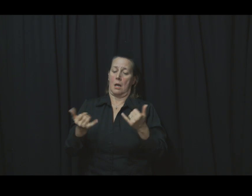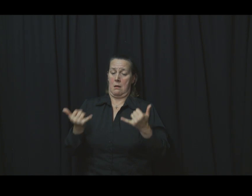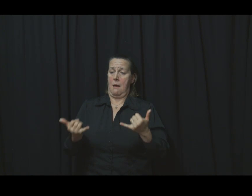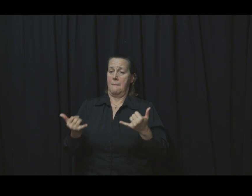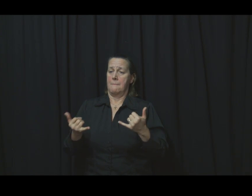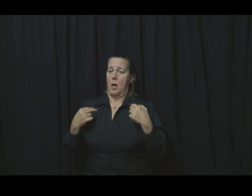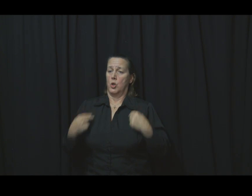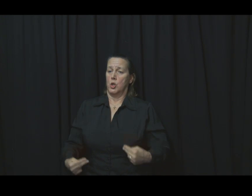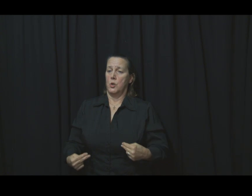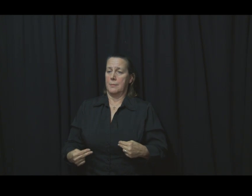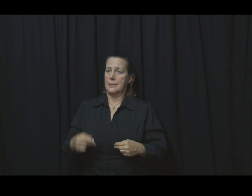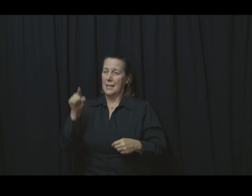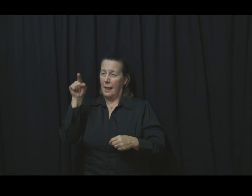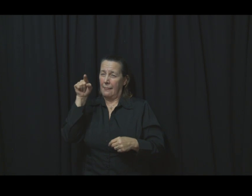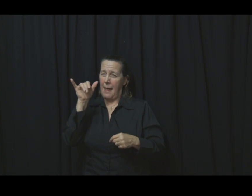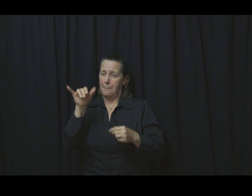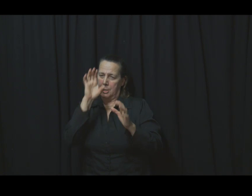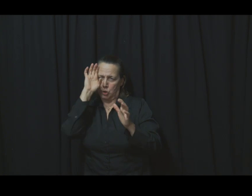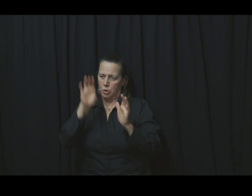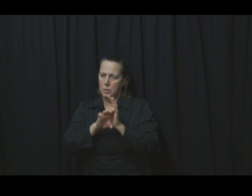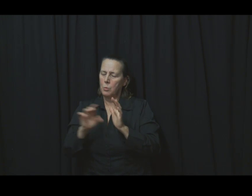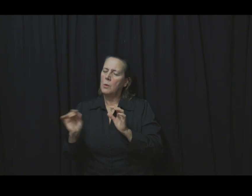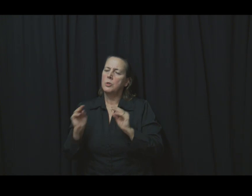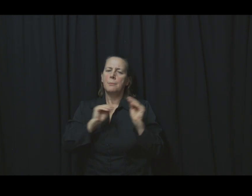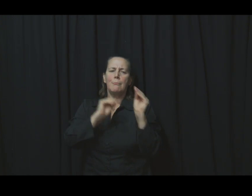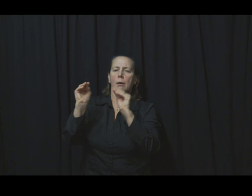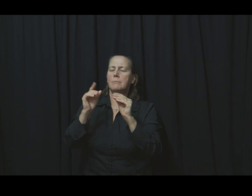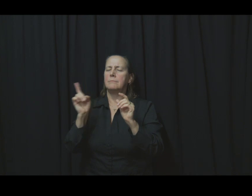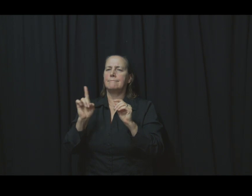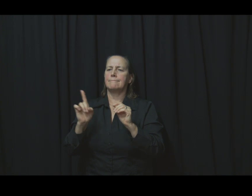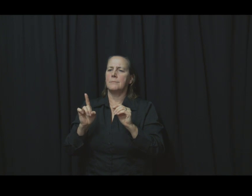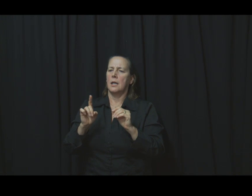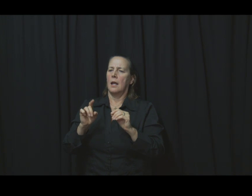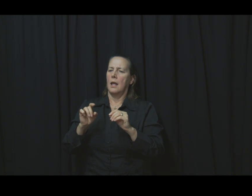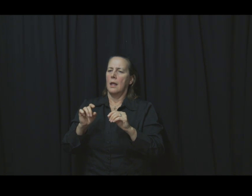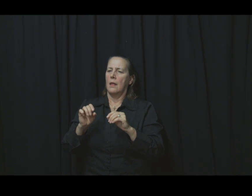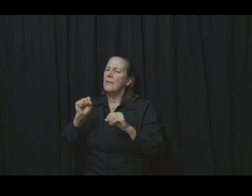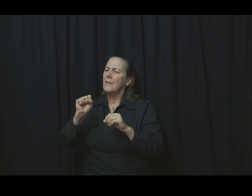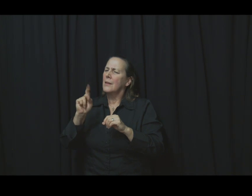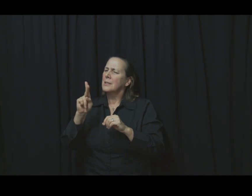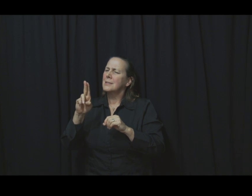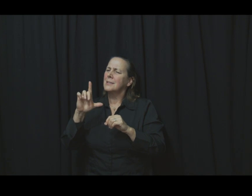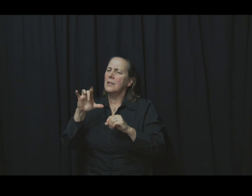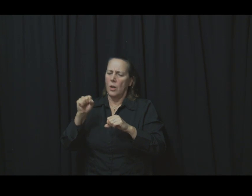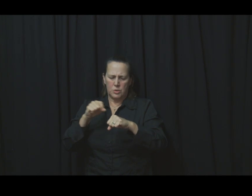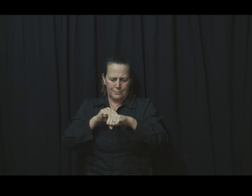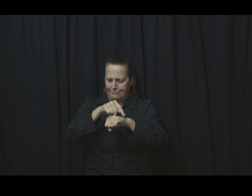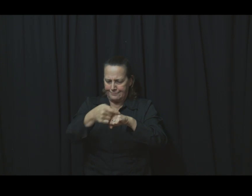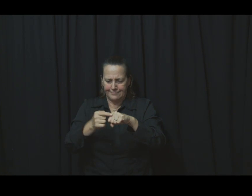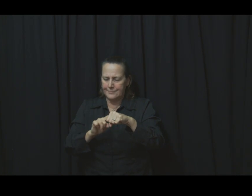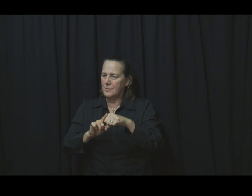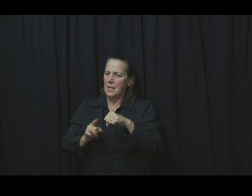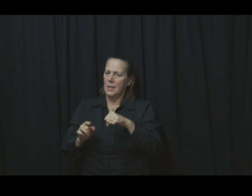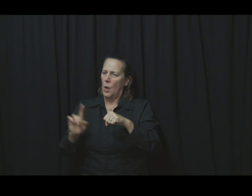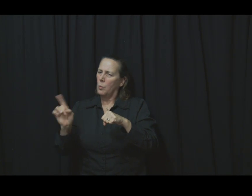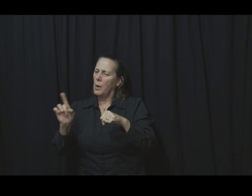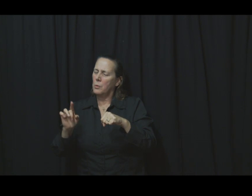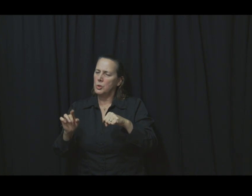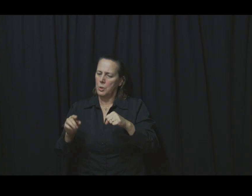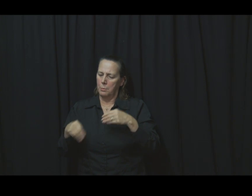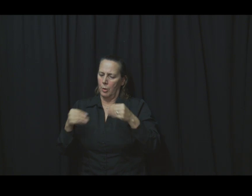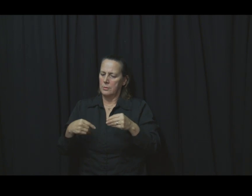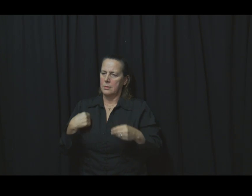these skulls? How did all these skulls get all over the earth in these extraordinary fashion? Where would you put